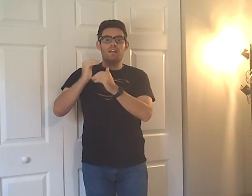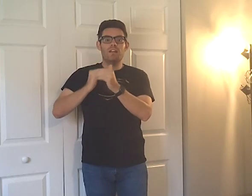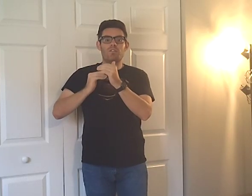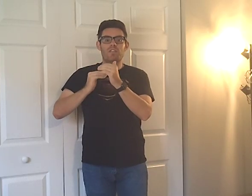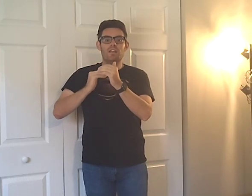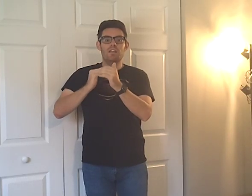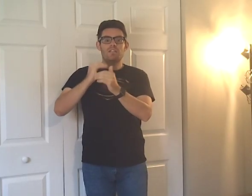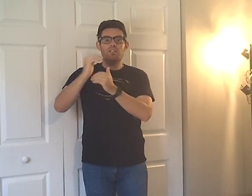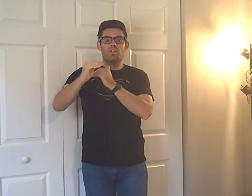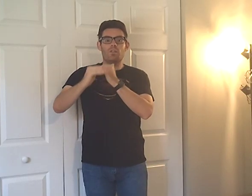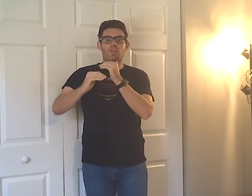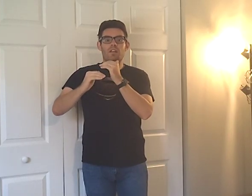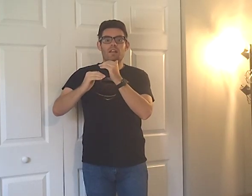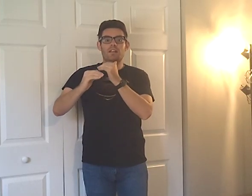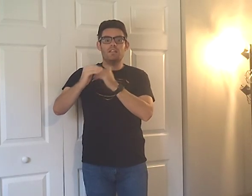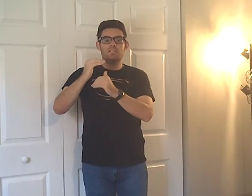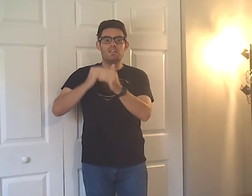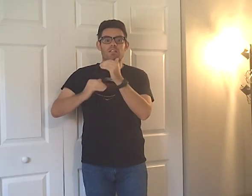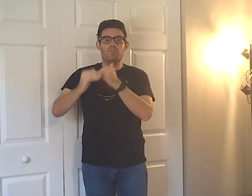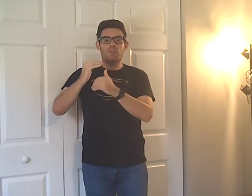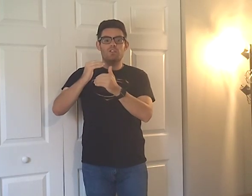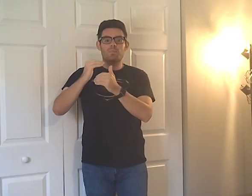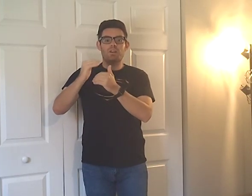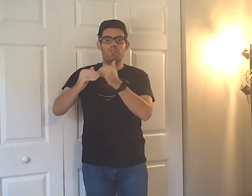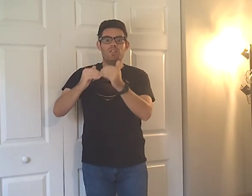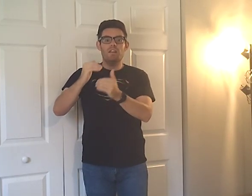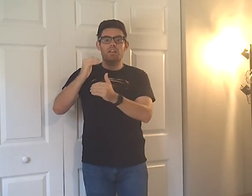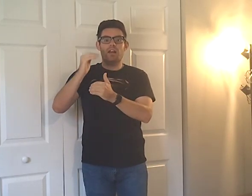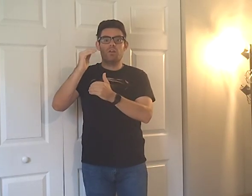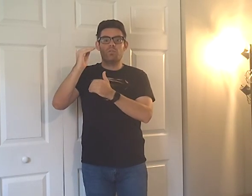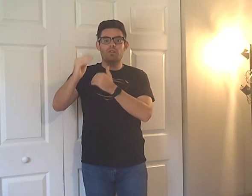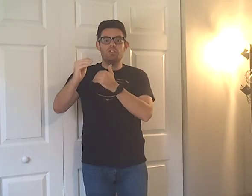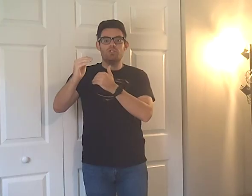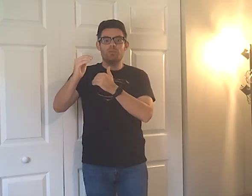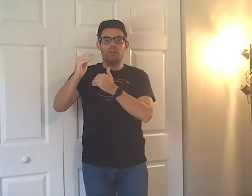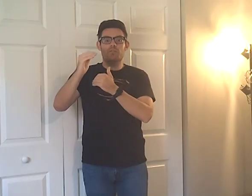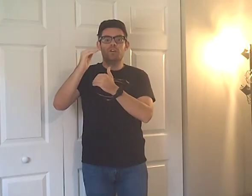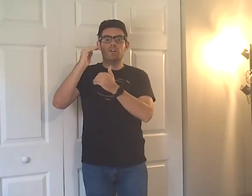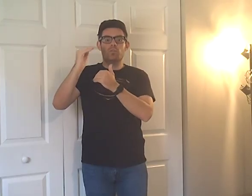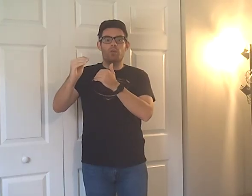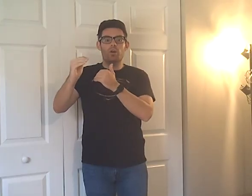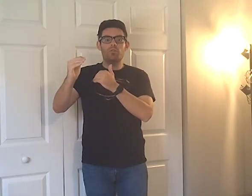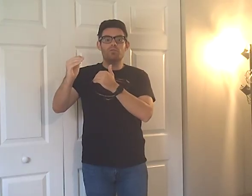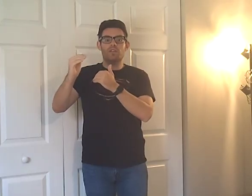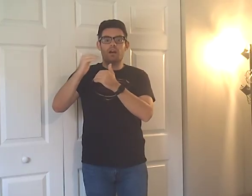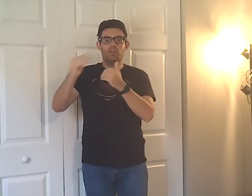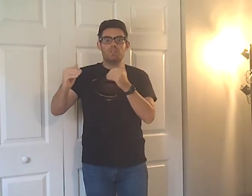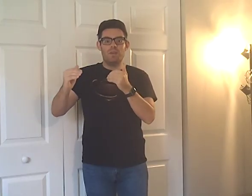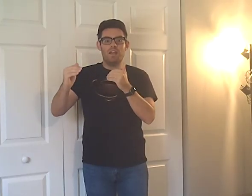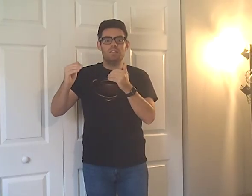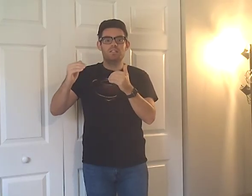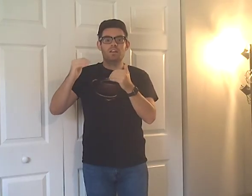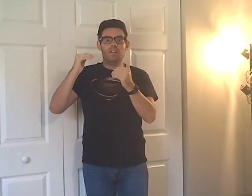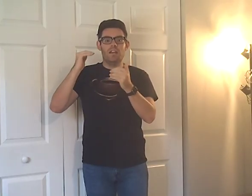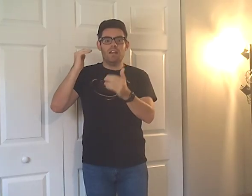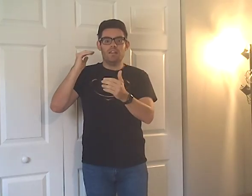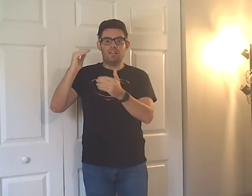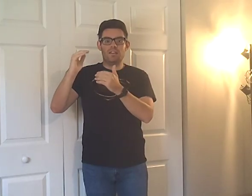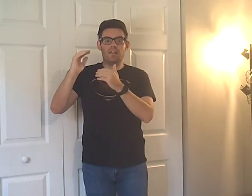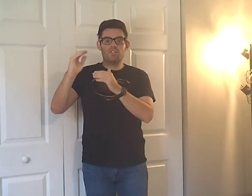and everything. See how they reconnect and see the friendship and everything and how their relationship kind of grows and how it expands. And yeah, that's